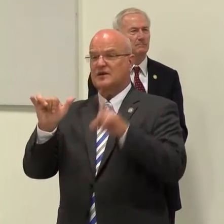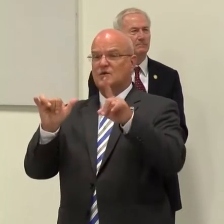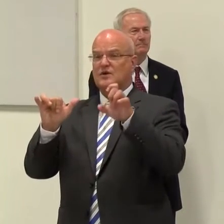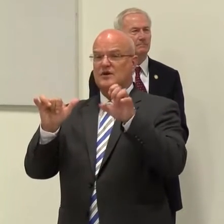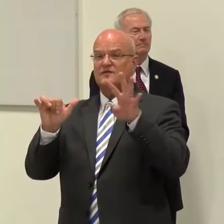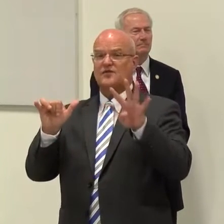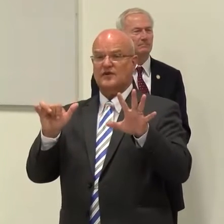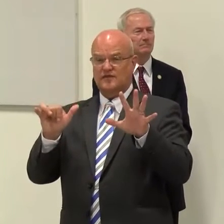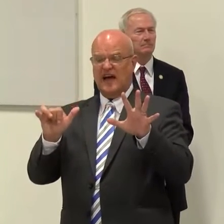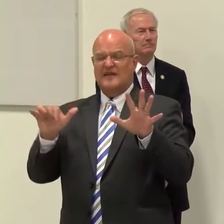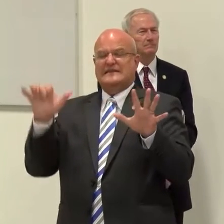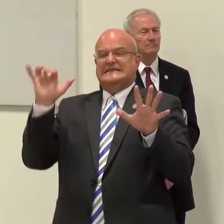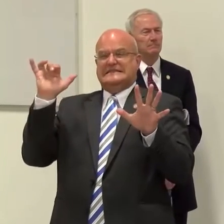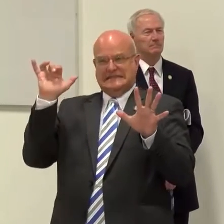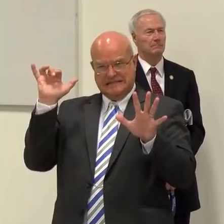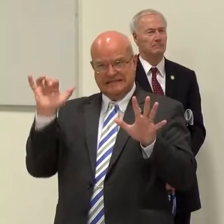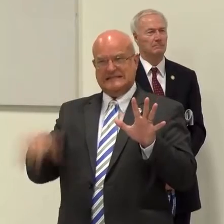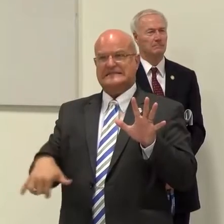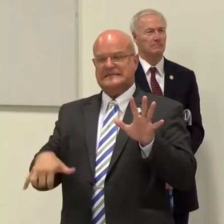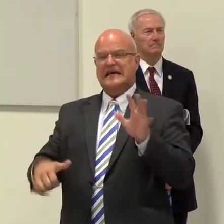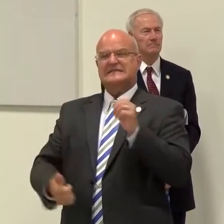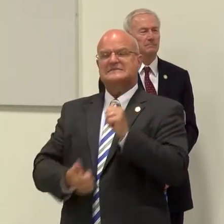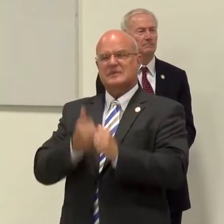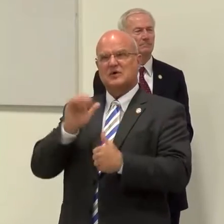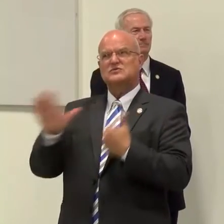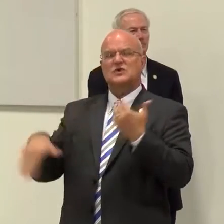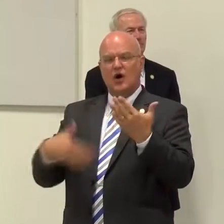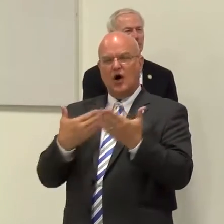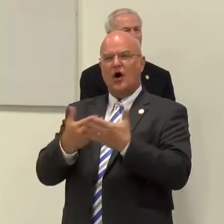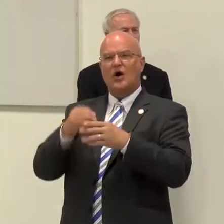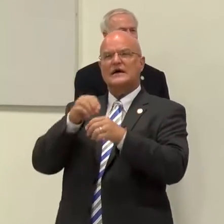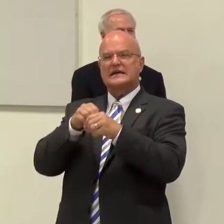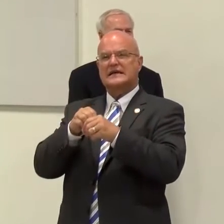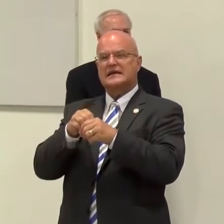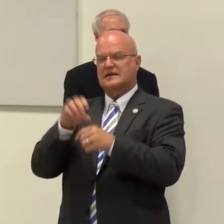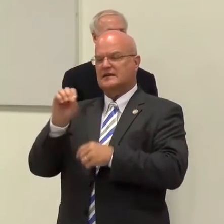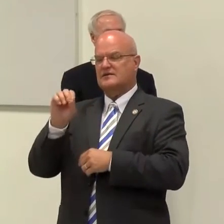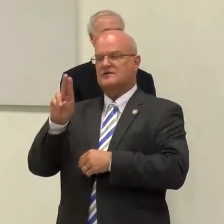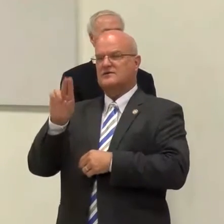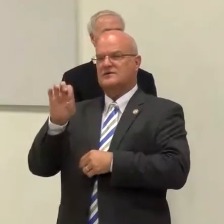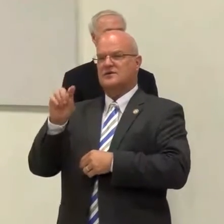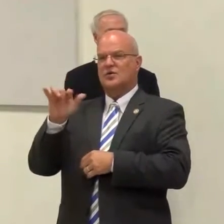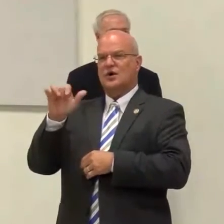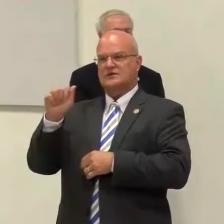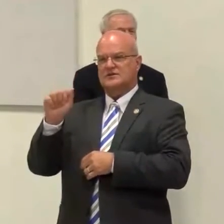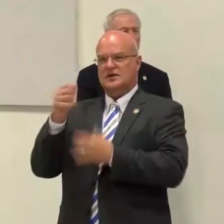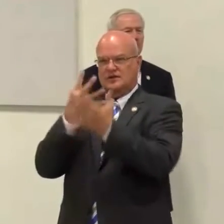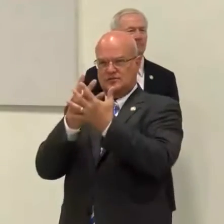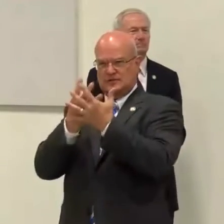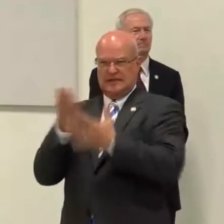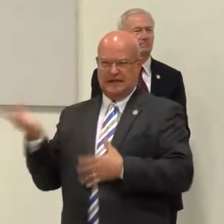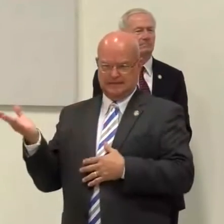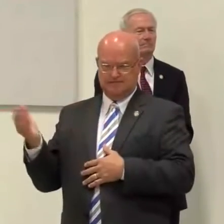145. Those are, most if not all of them, are in the Ouachita River Correctional Facility